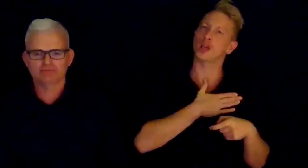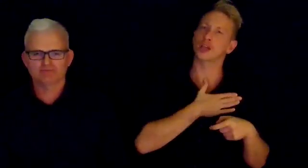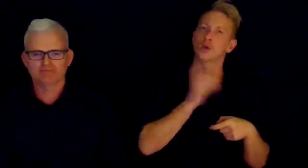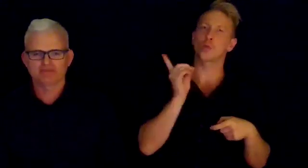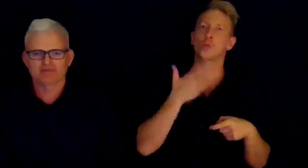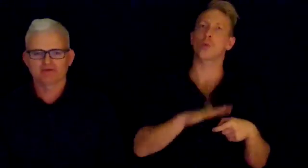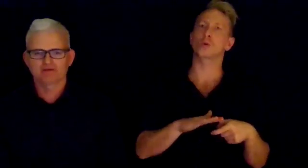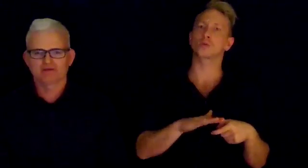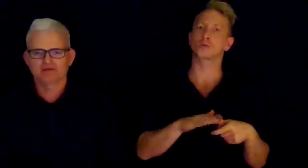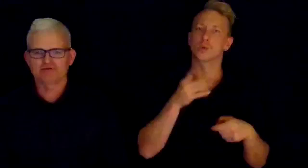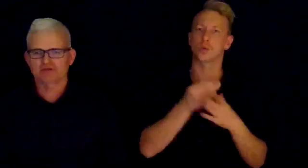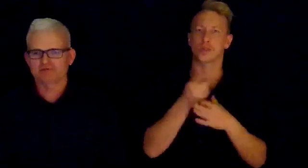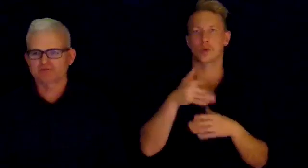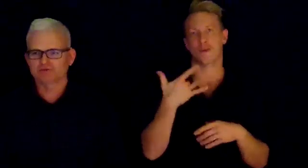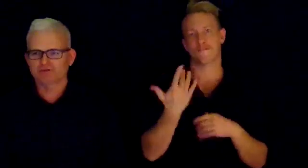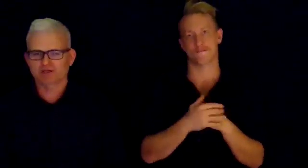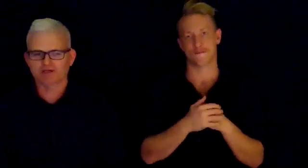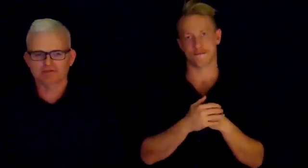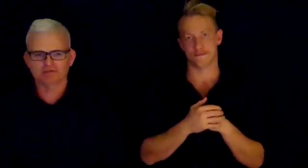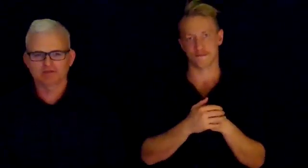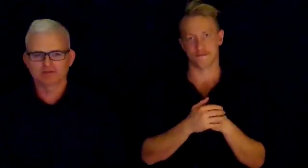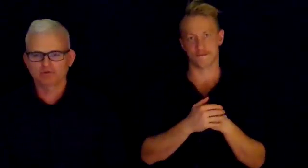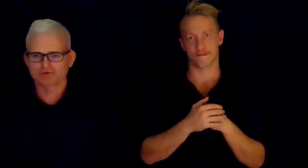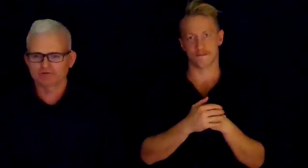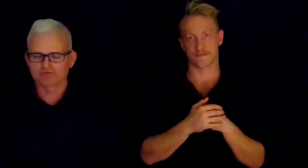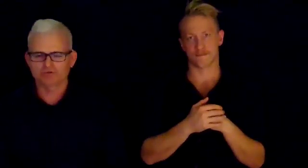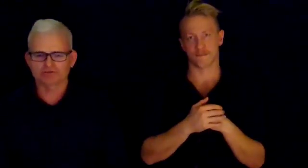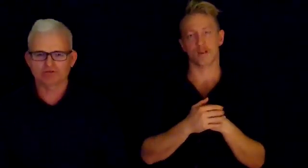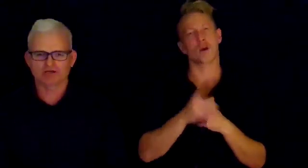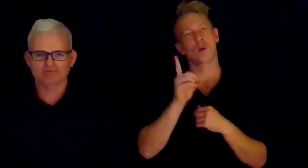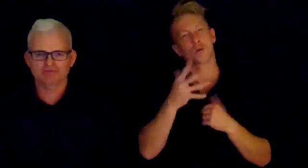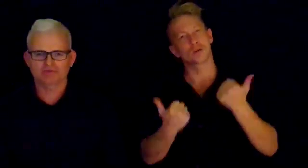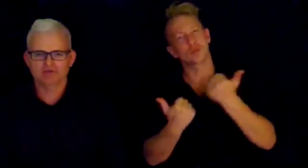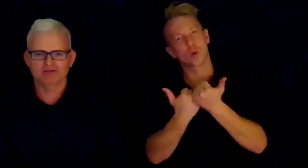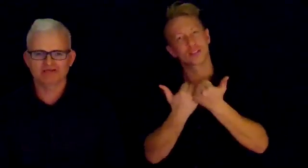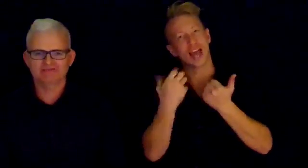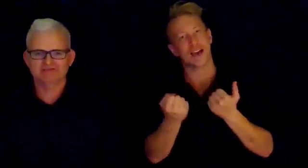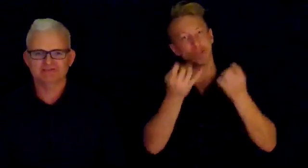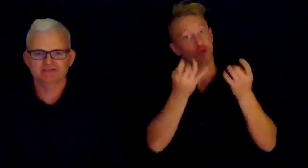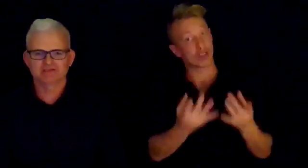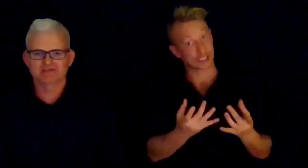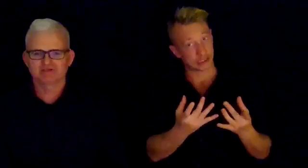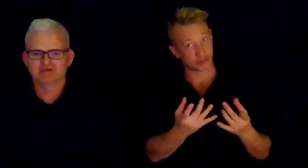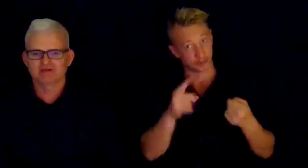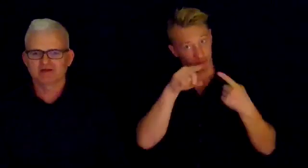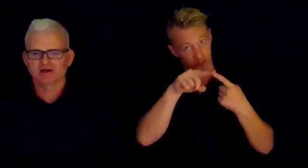life in terms of looking at what support you have in place